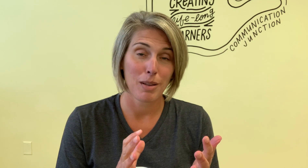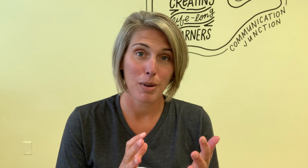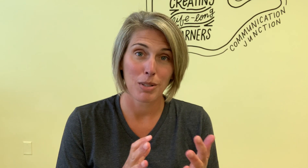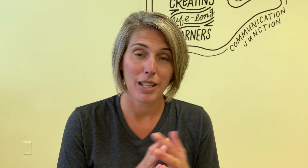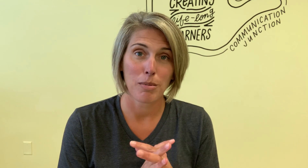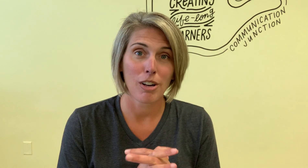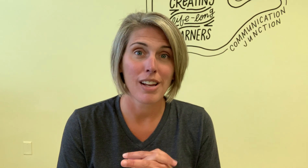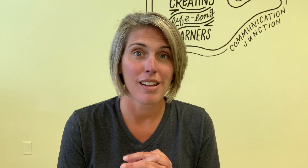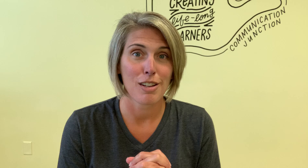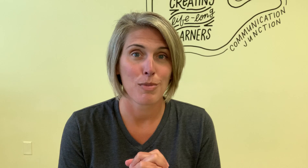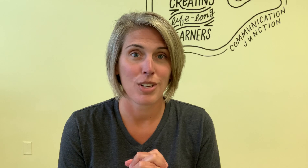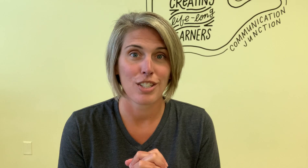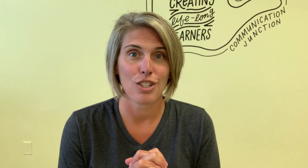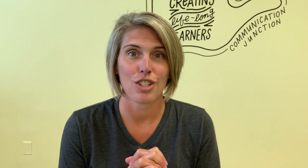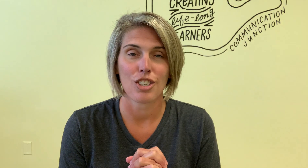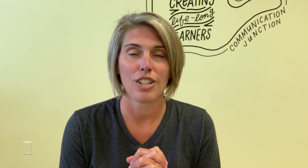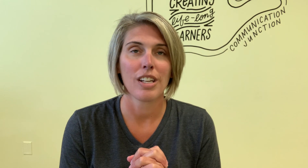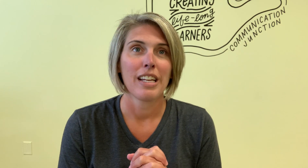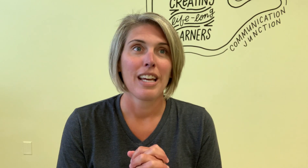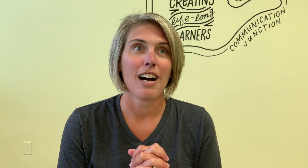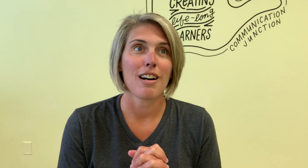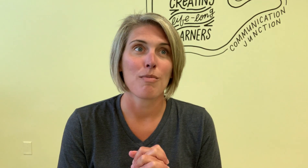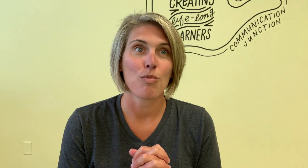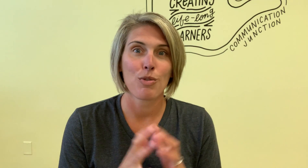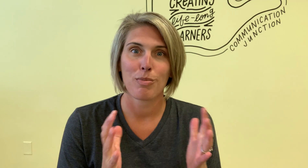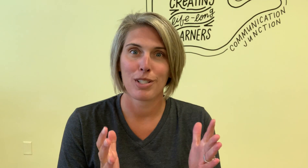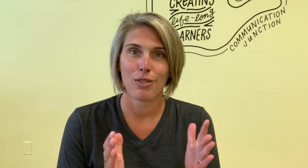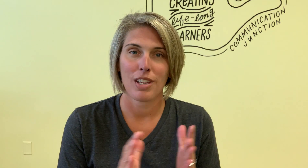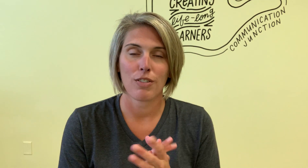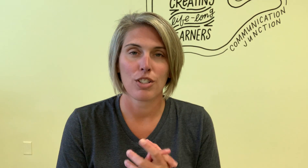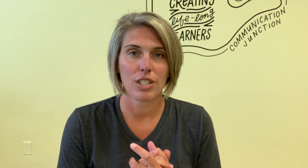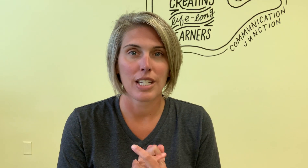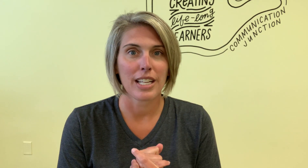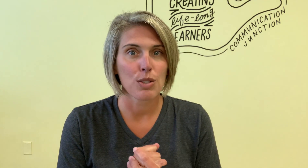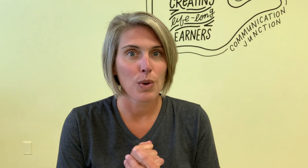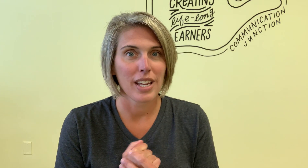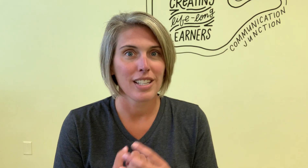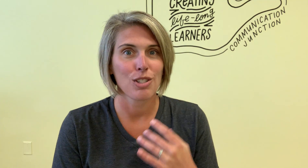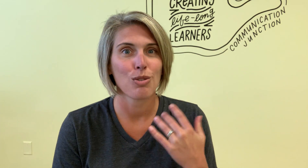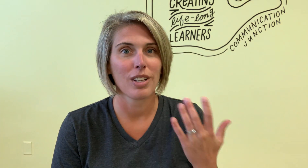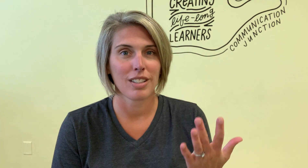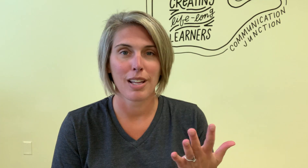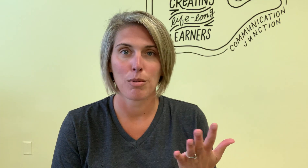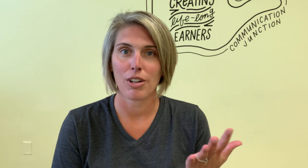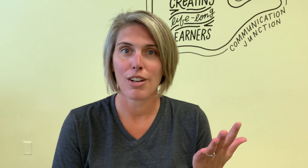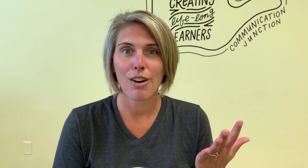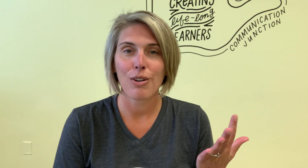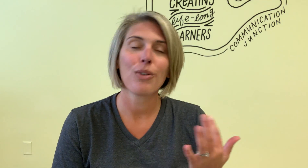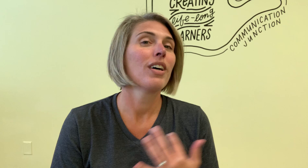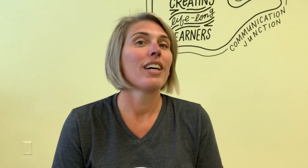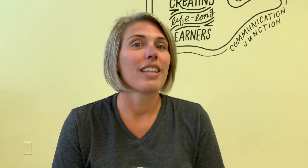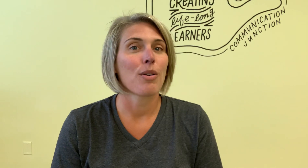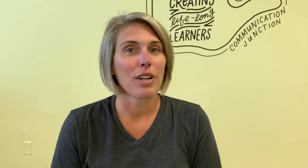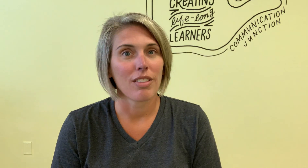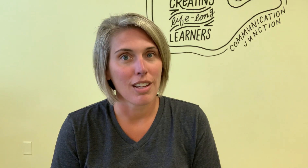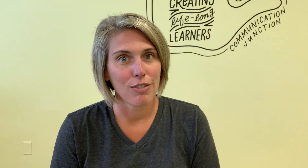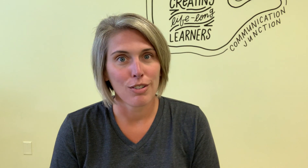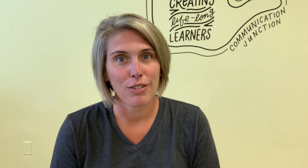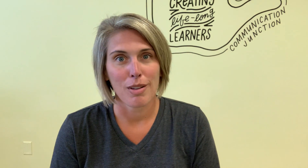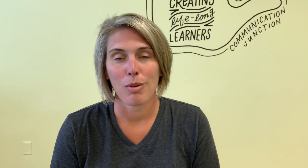Public Library and Communication Junction, we would be so thankful. It's just a nice way to let the library know that we are thankful for them